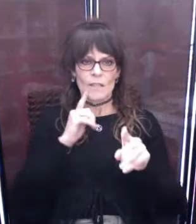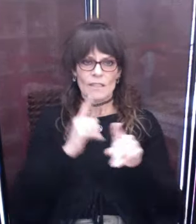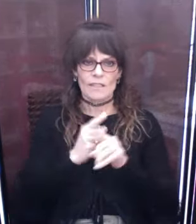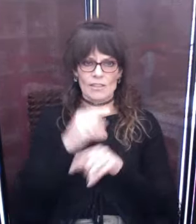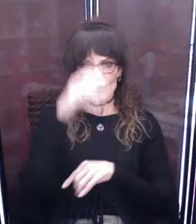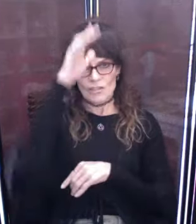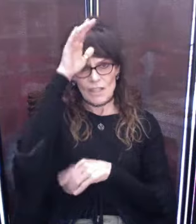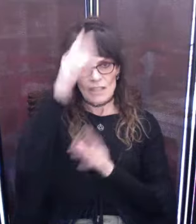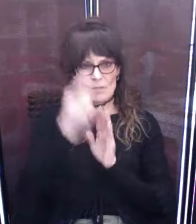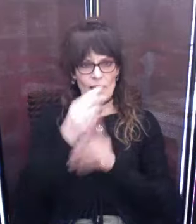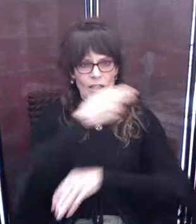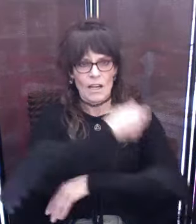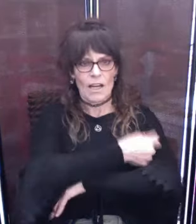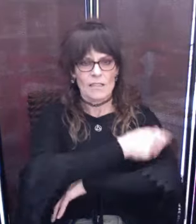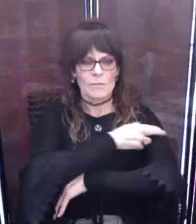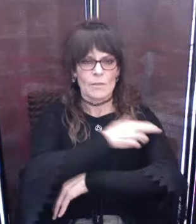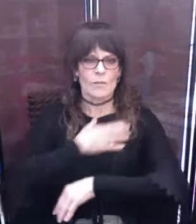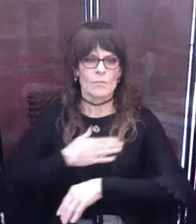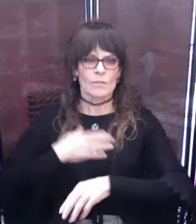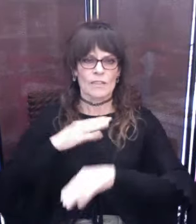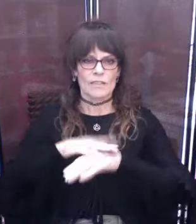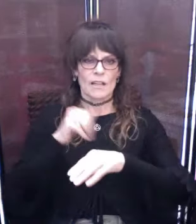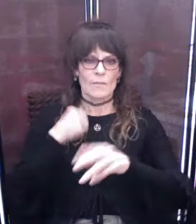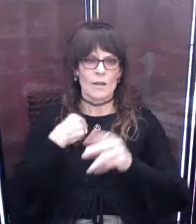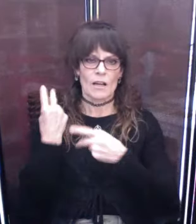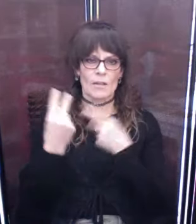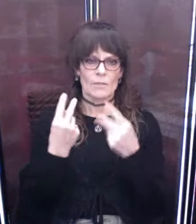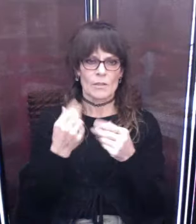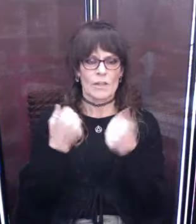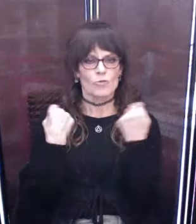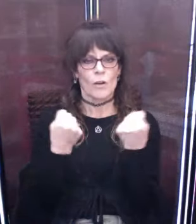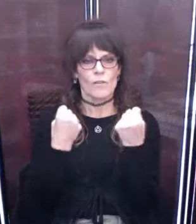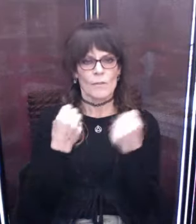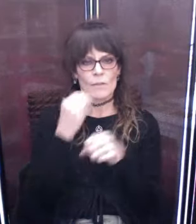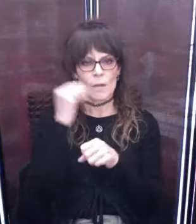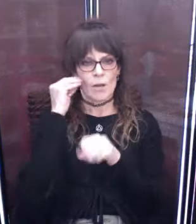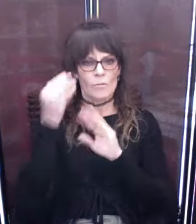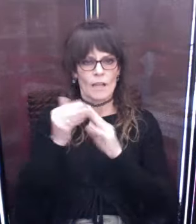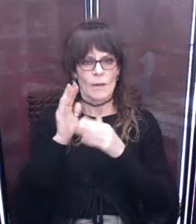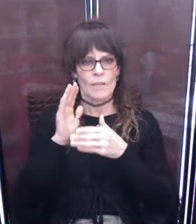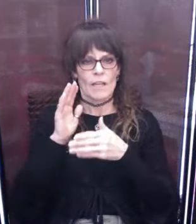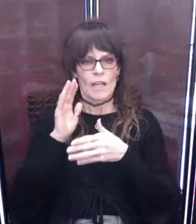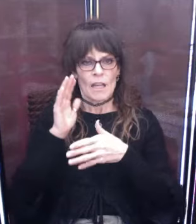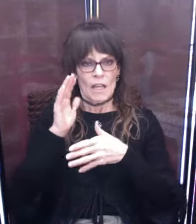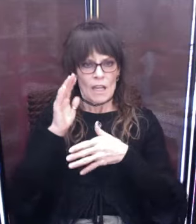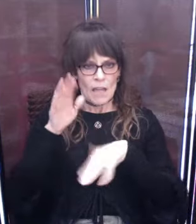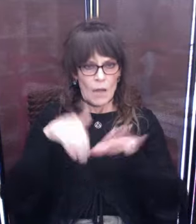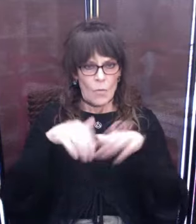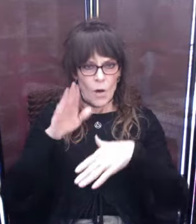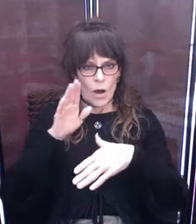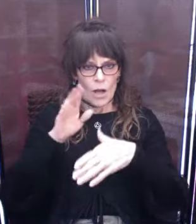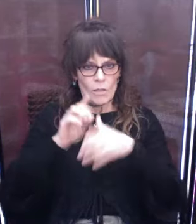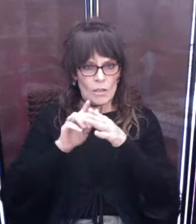hospital. Can you come up? And I drove up to my hometown. And I walked into the hospital room just as the doctor came